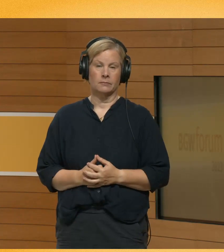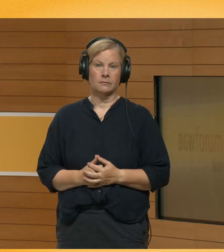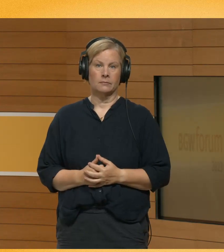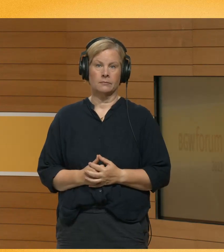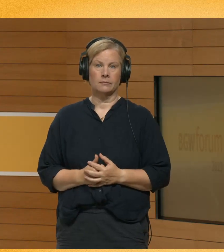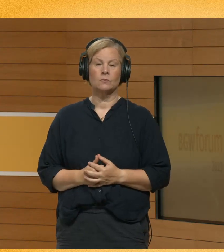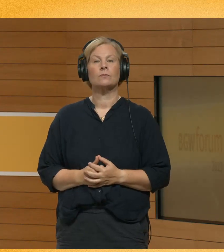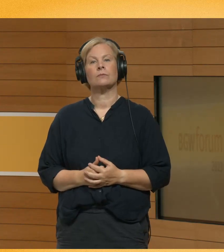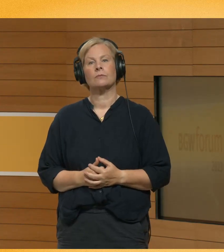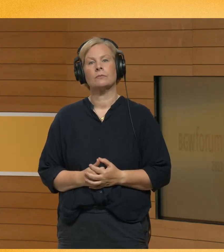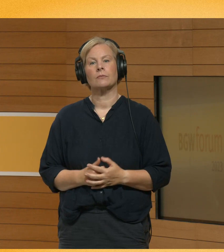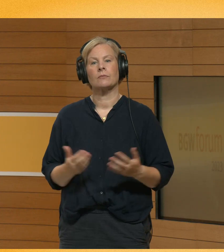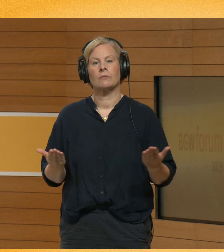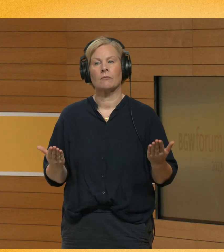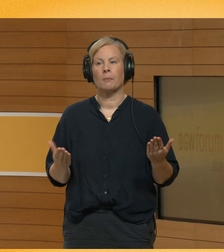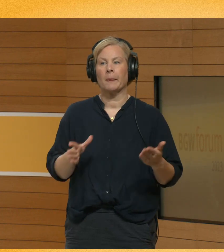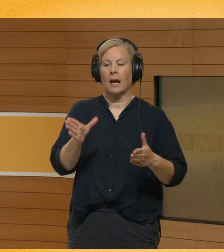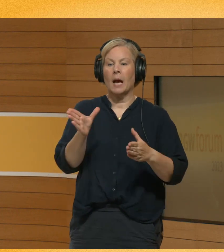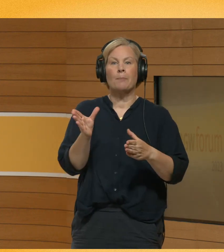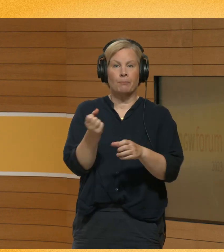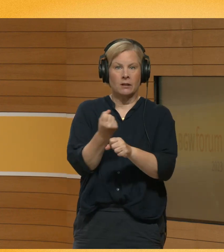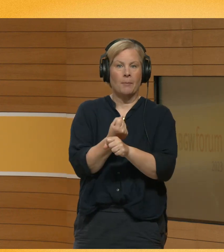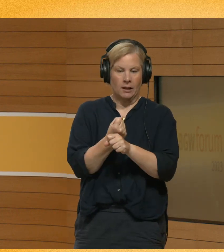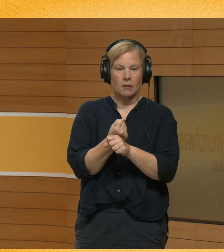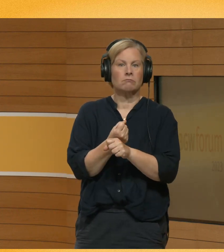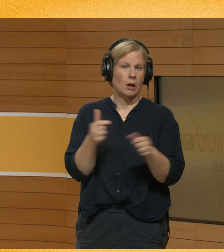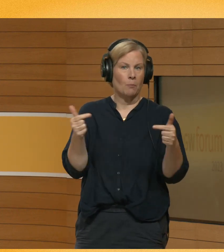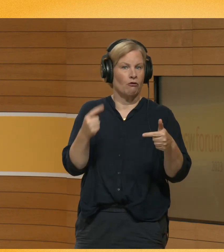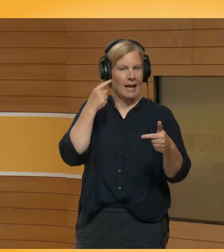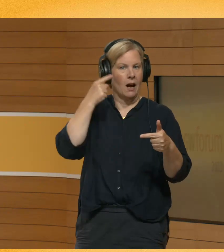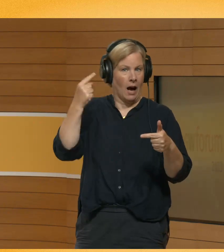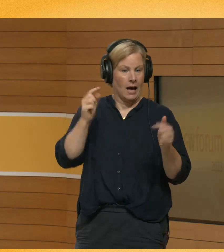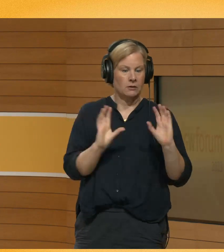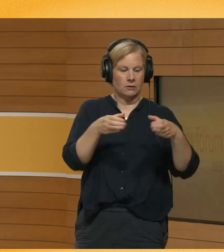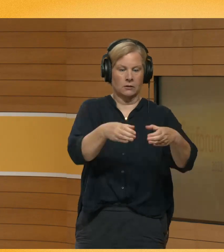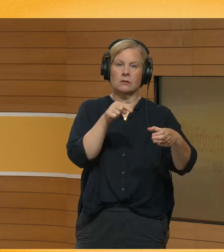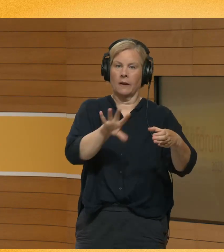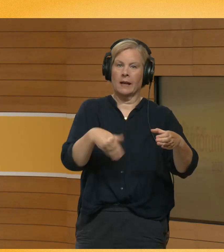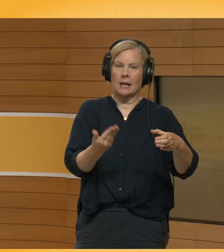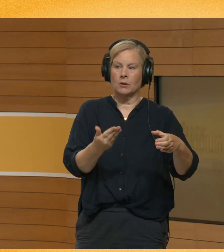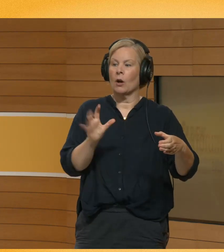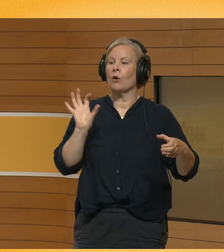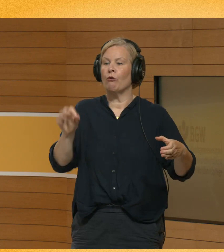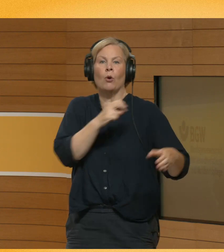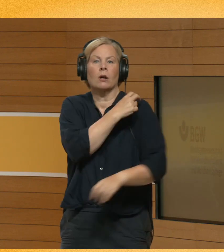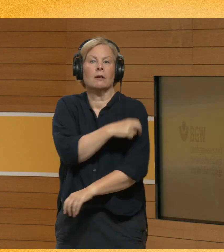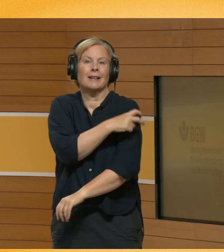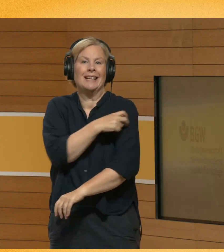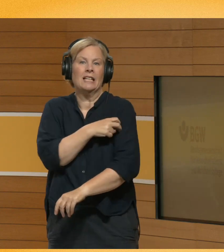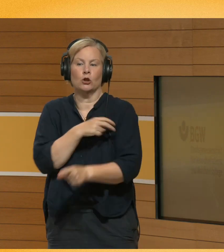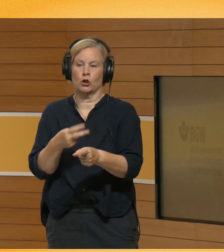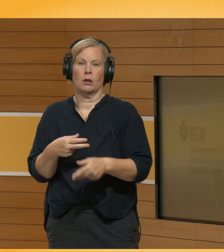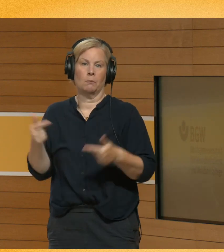a clinical nurse manager council, and I suppose they're providing the voice for staff.